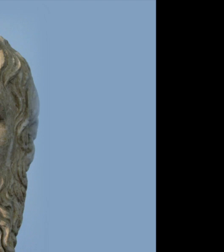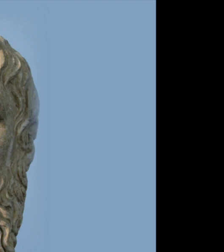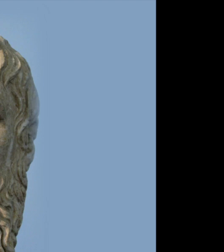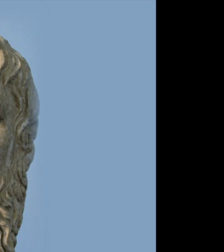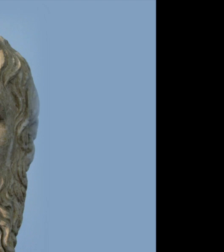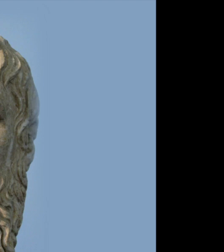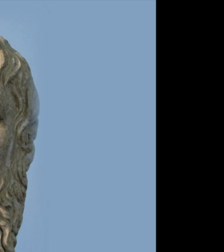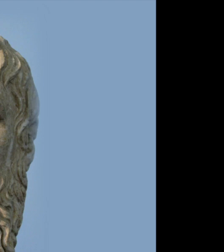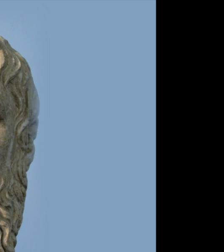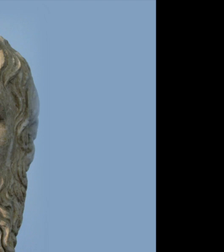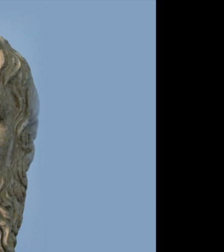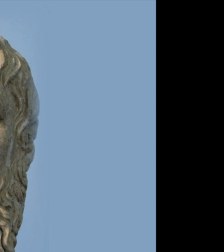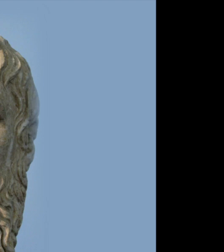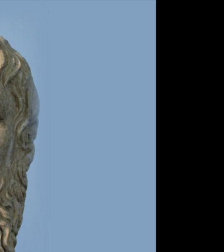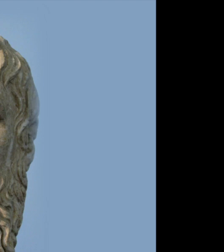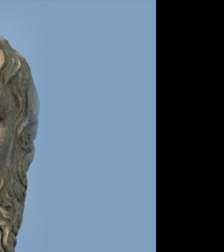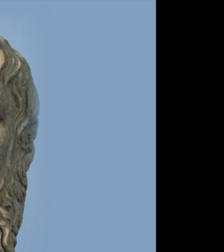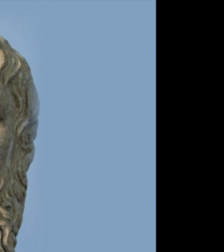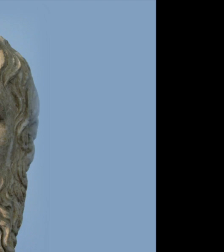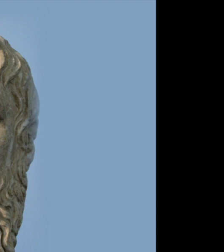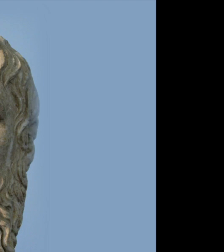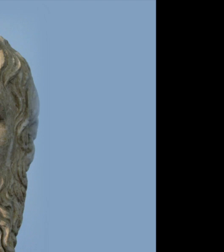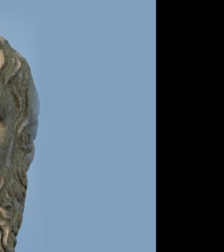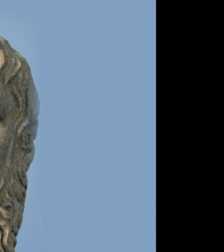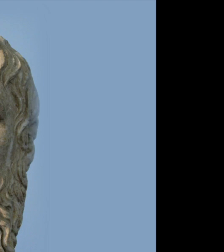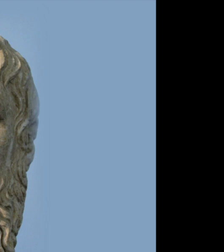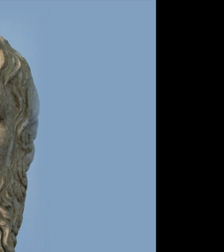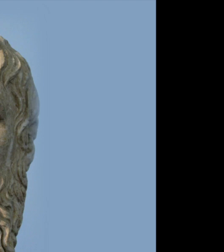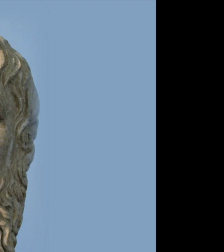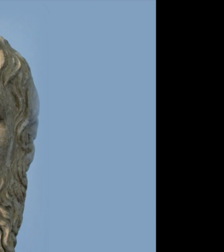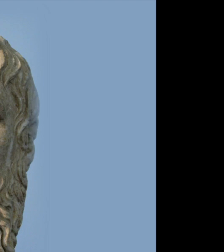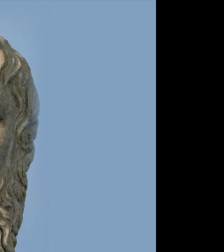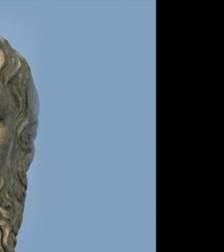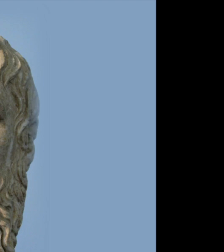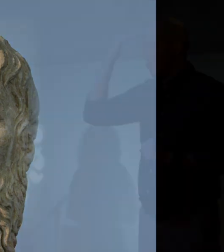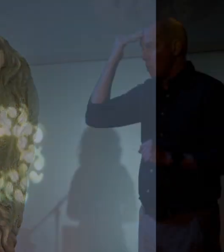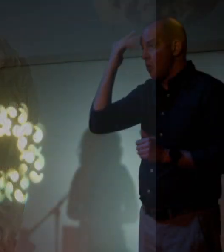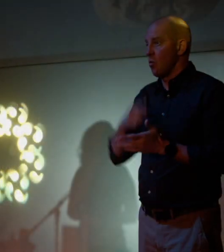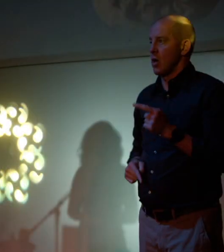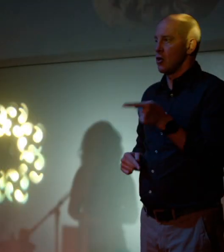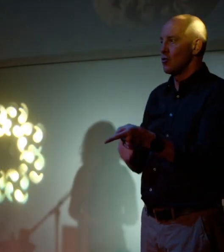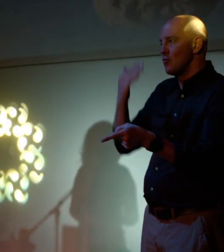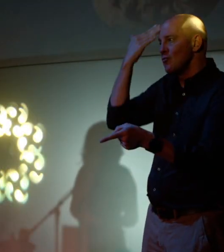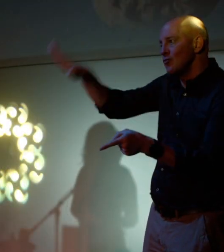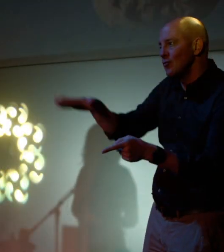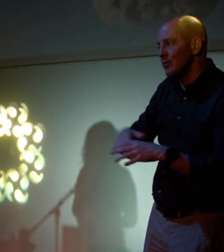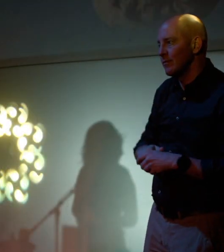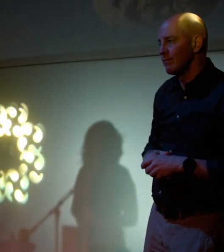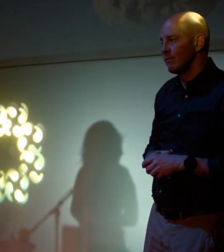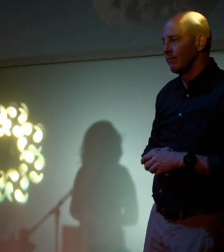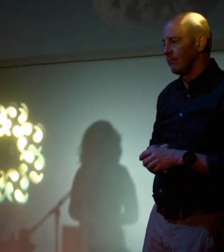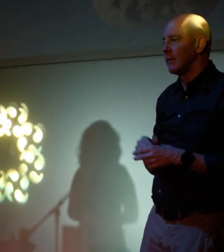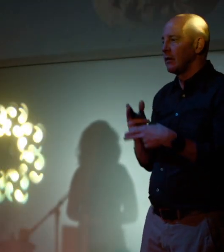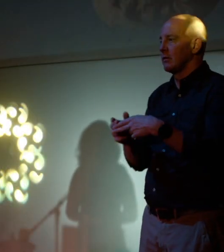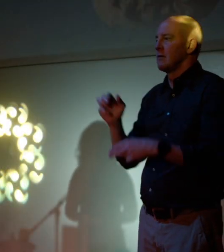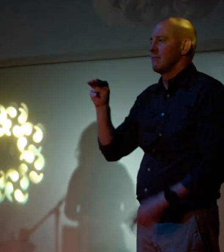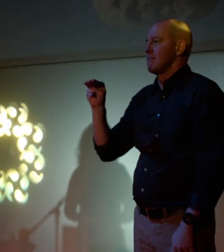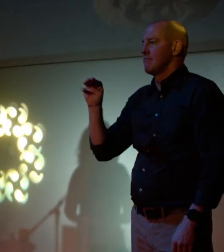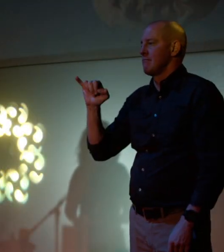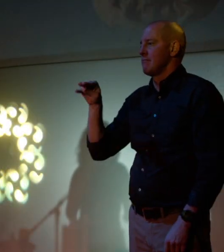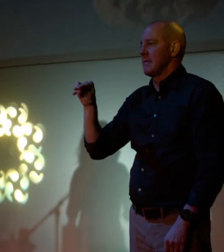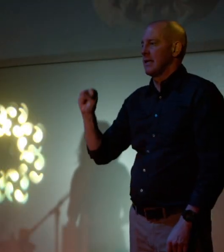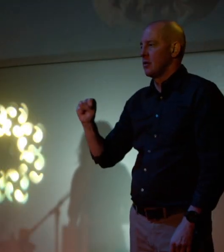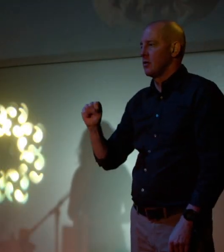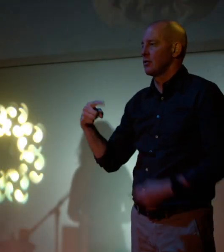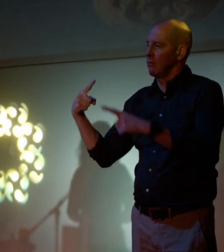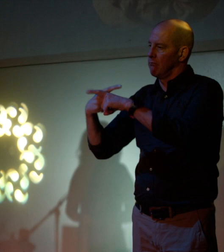character by the name of Meno posits the question, how can you possibly know what you don't know? It's become known as Meno's paradox.